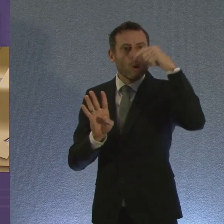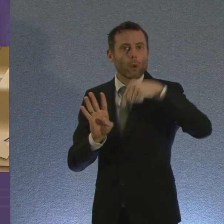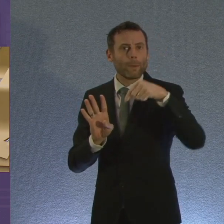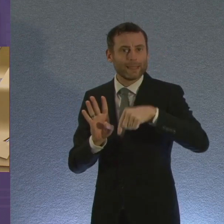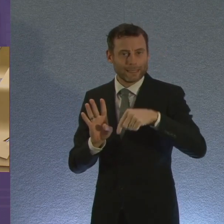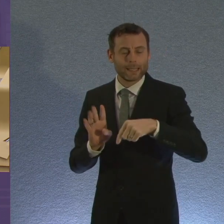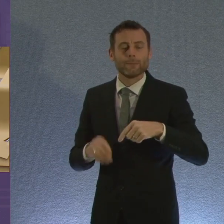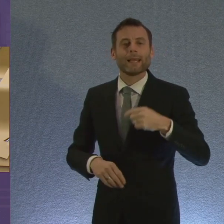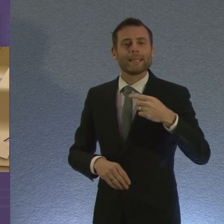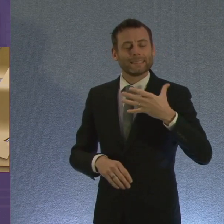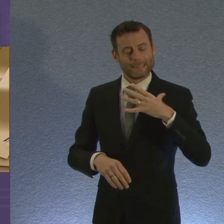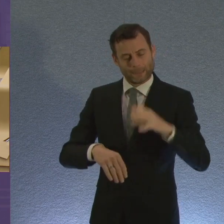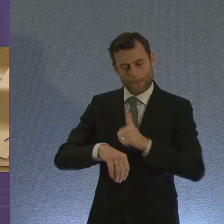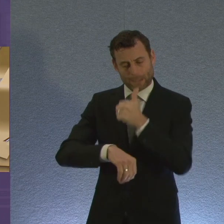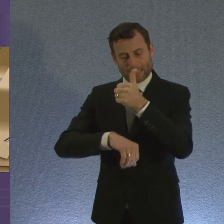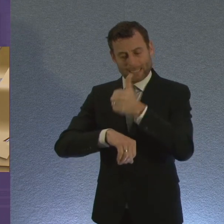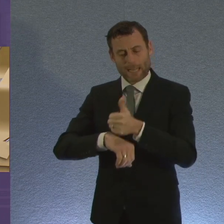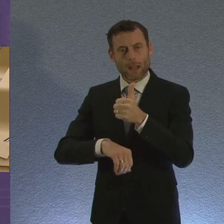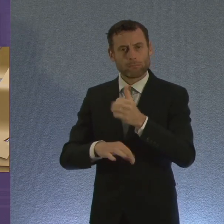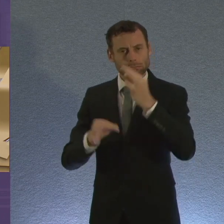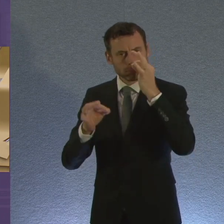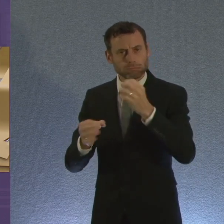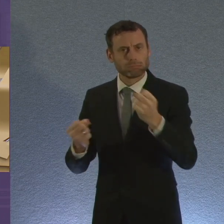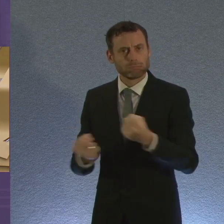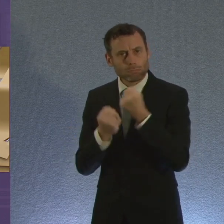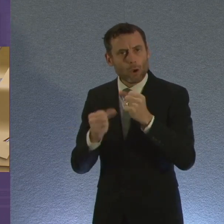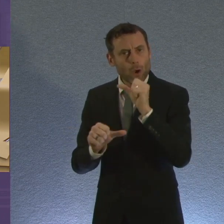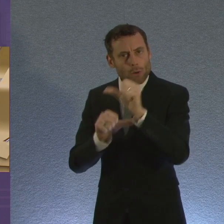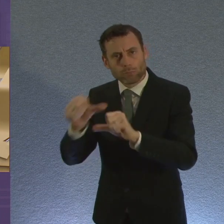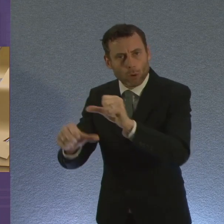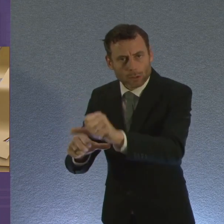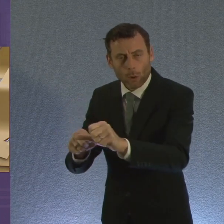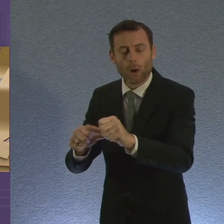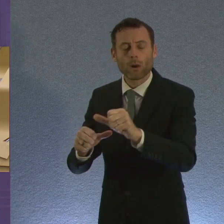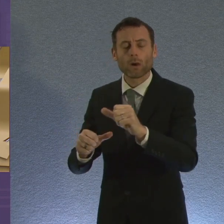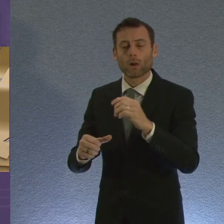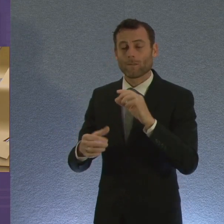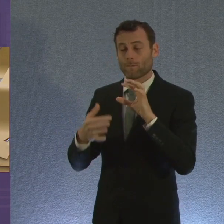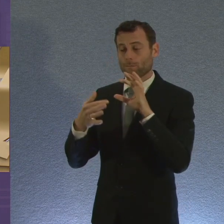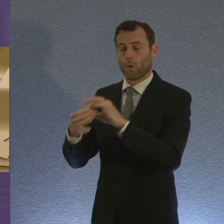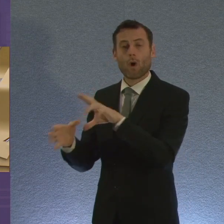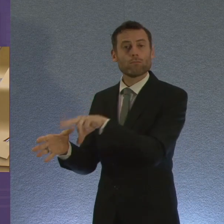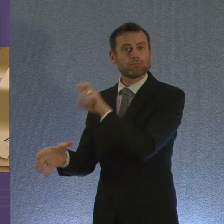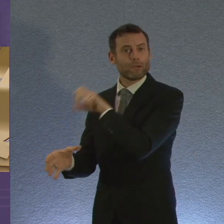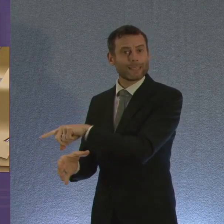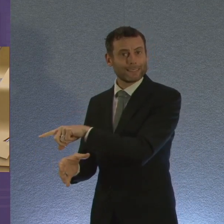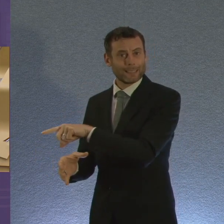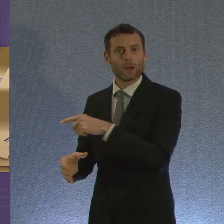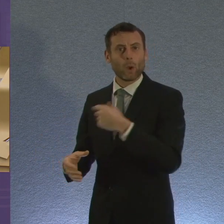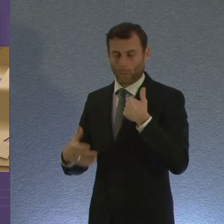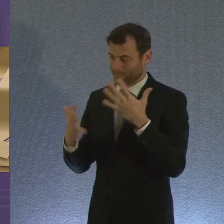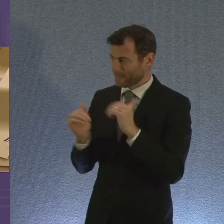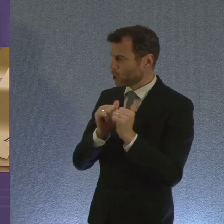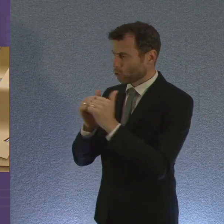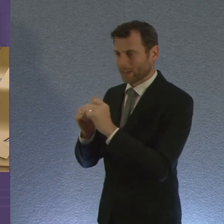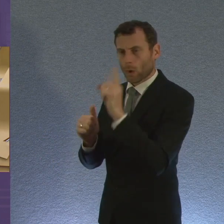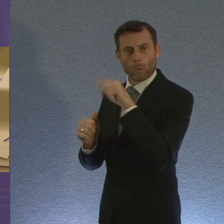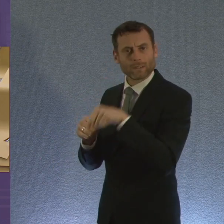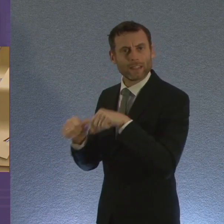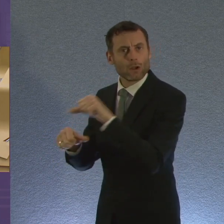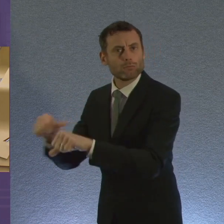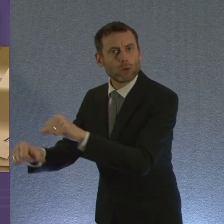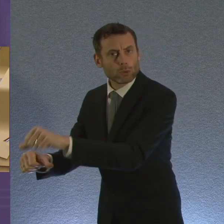in place. We negotiated quite quickly on secondary legislation for Brexit. I'm sure we could negotiate a protocol with the Parliament very quickly that